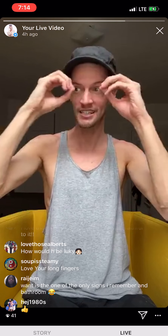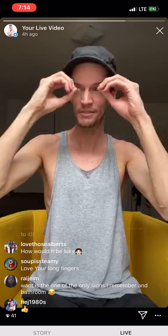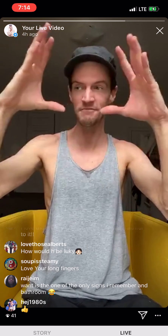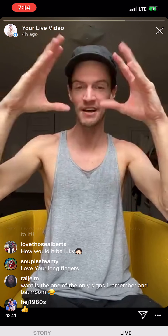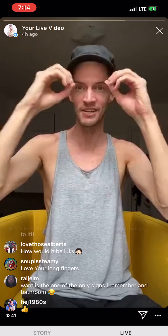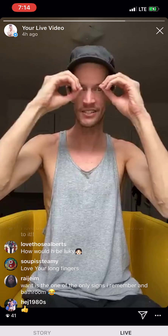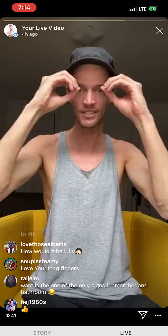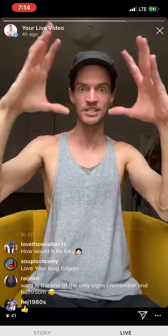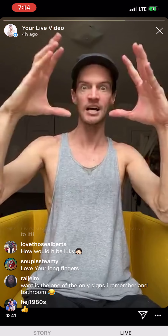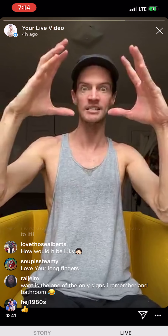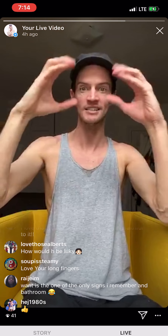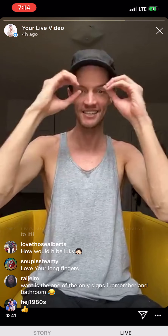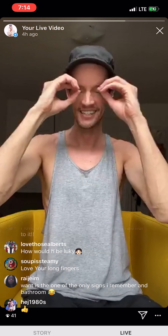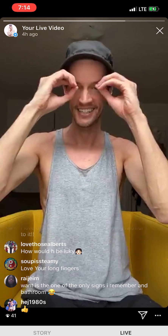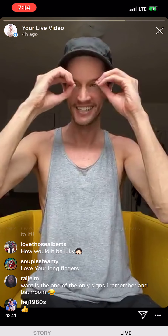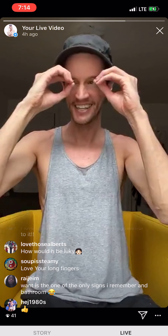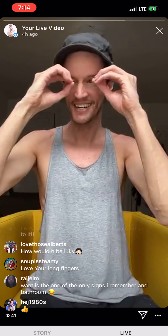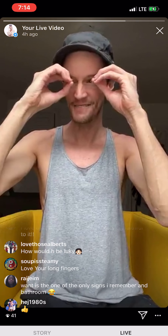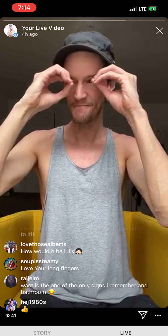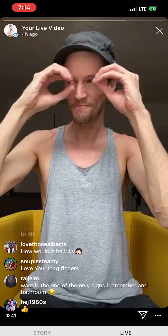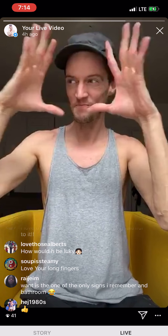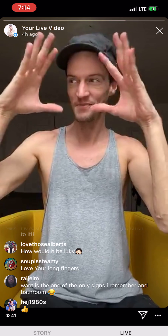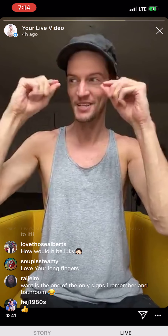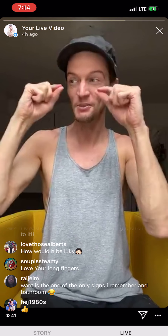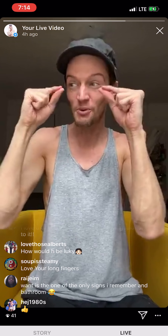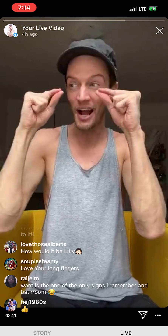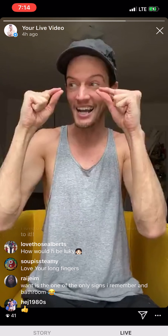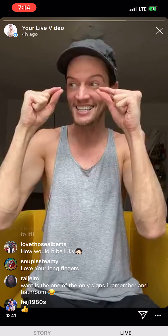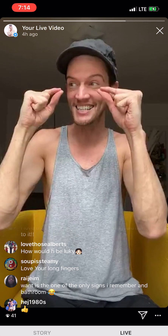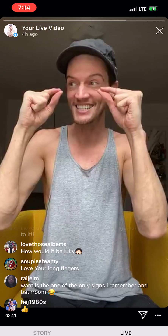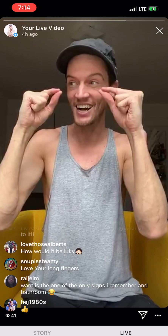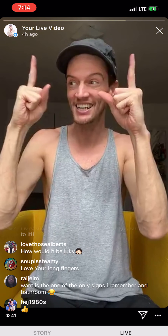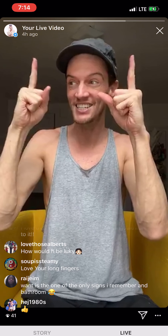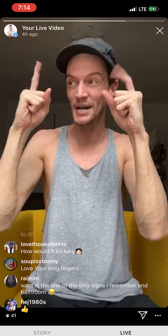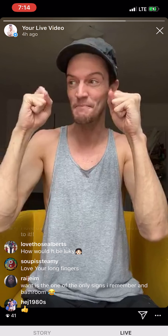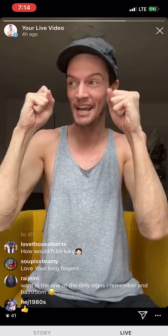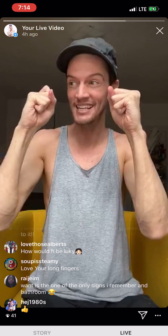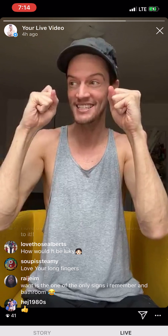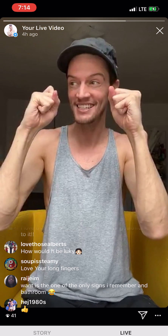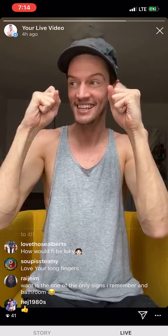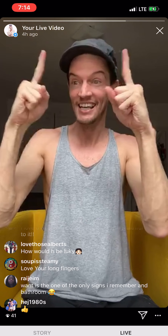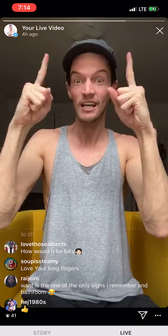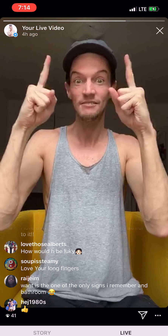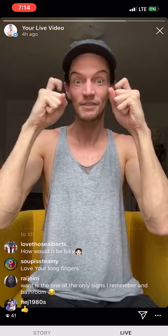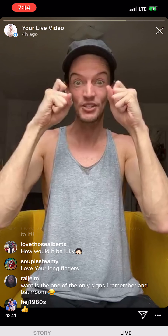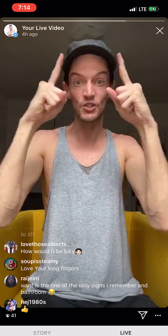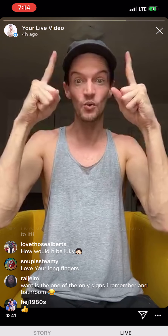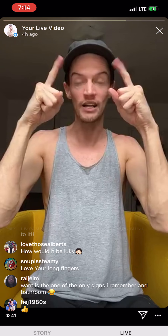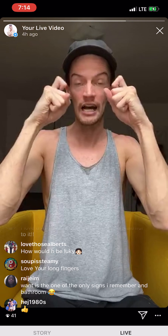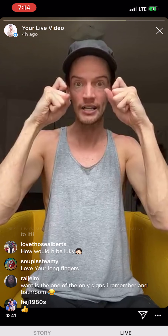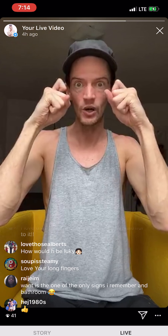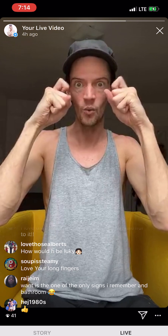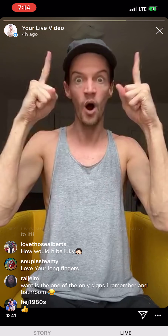I'm dumbfounded. Stunned. Um, surprise, astonished, amaze. It's just one. The eyes going, what?